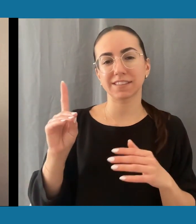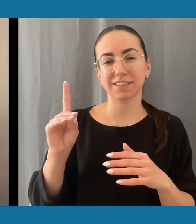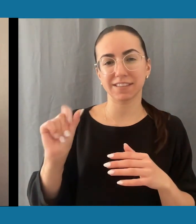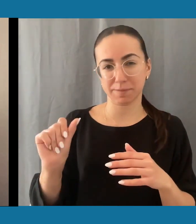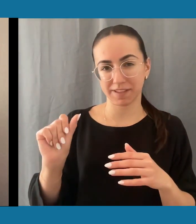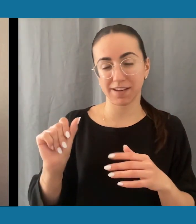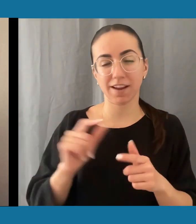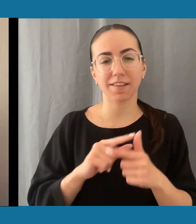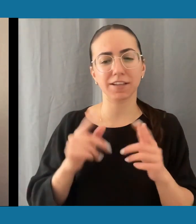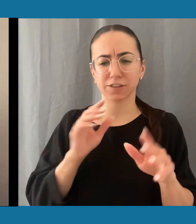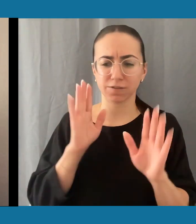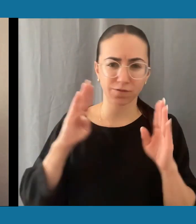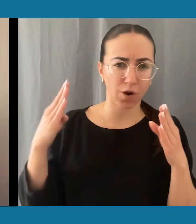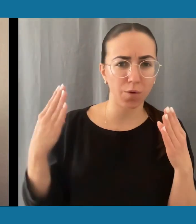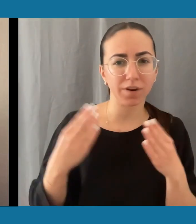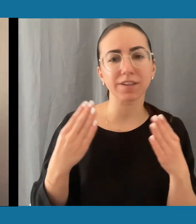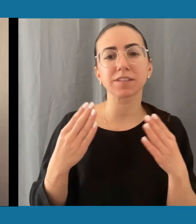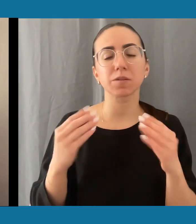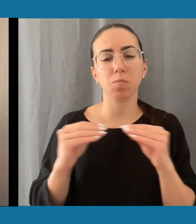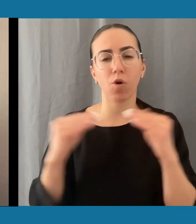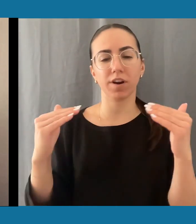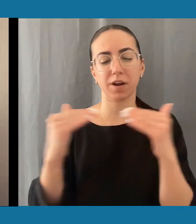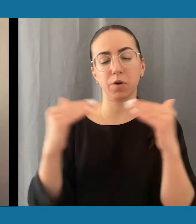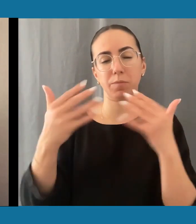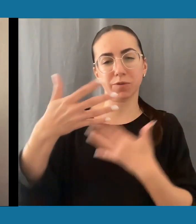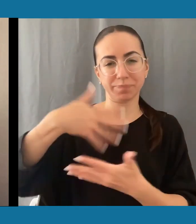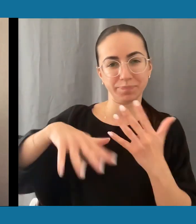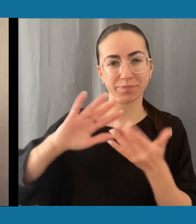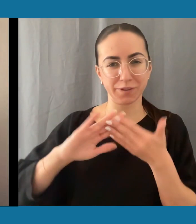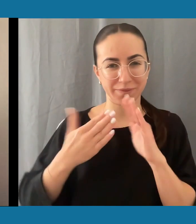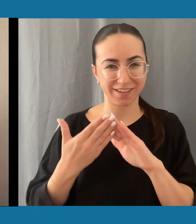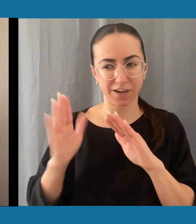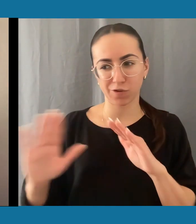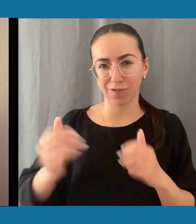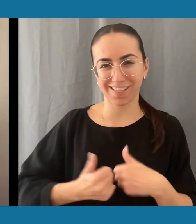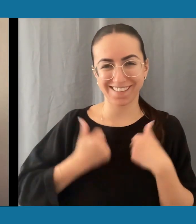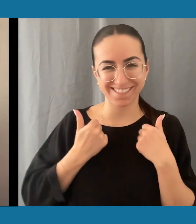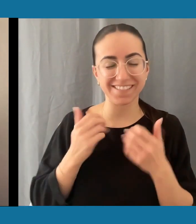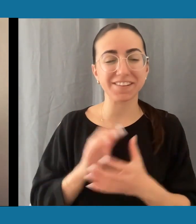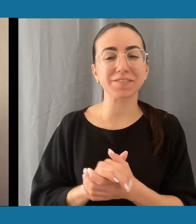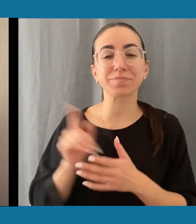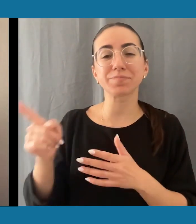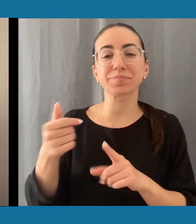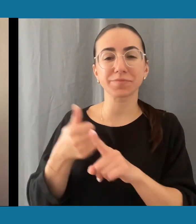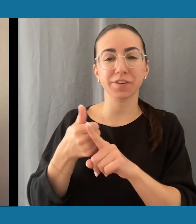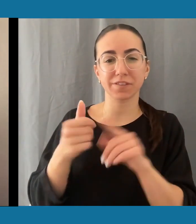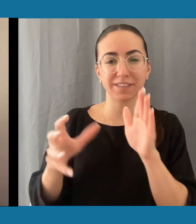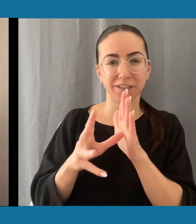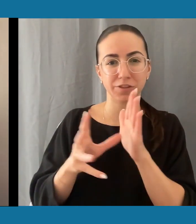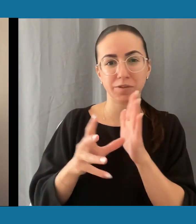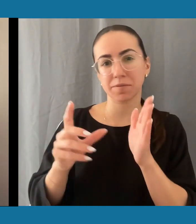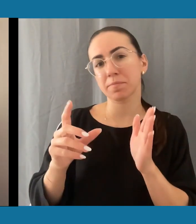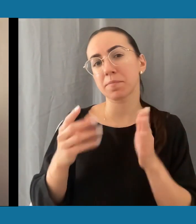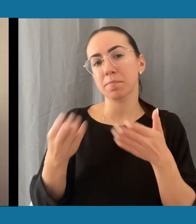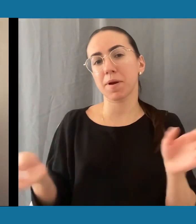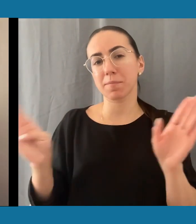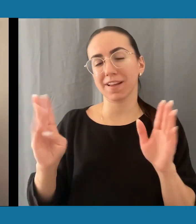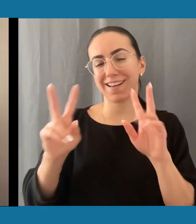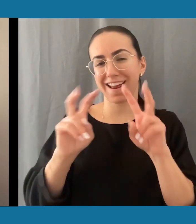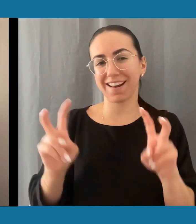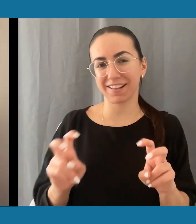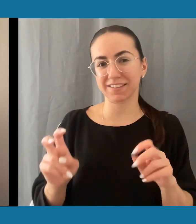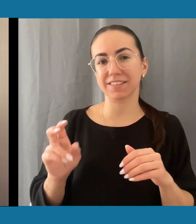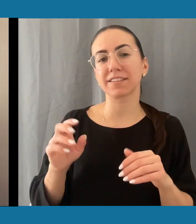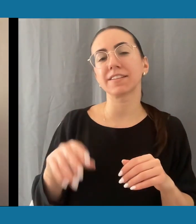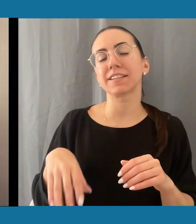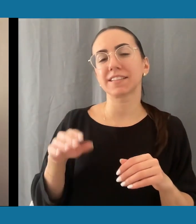toward building a more equitable society for most of her life. She is currently the Senior Public Policy Analyst at Disability